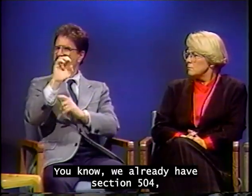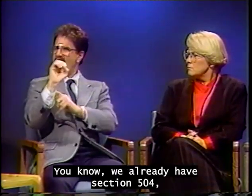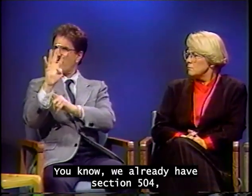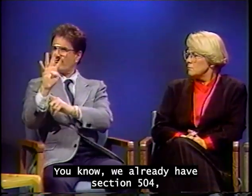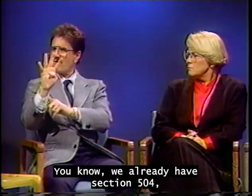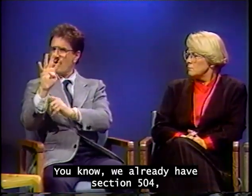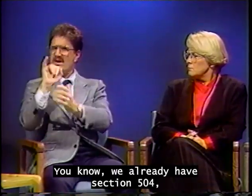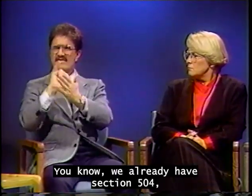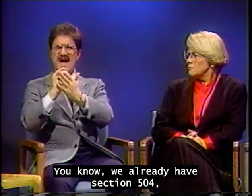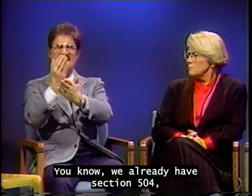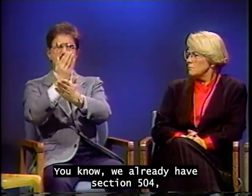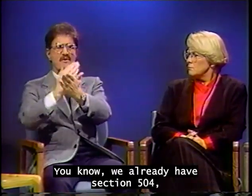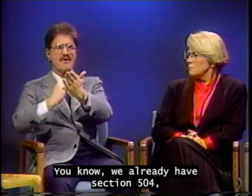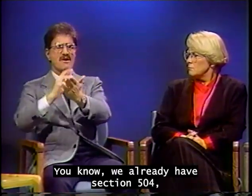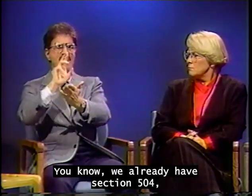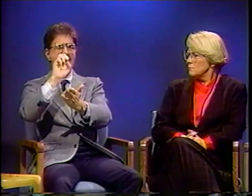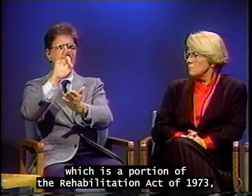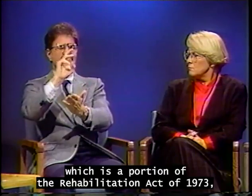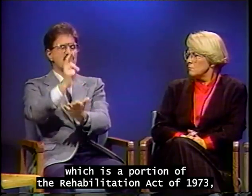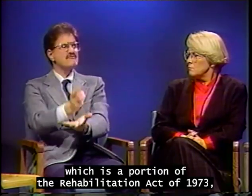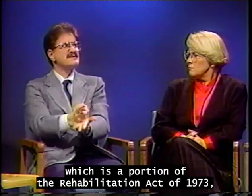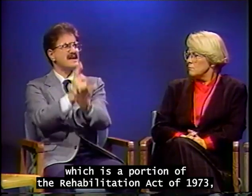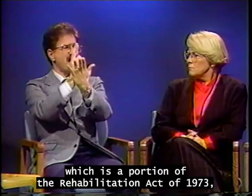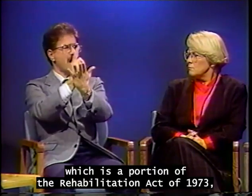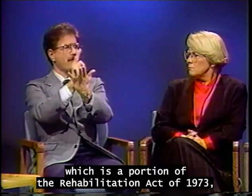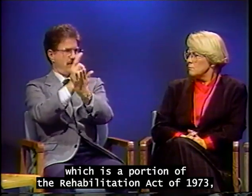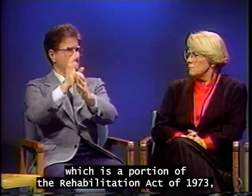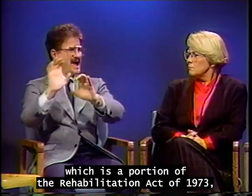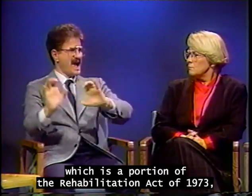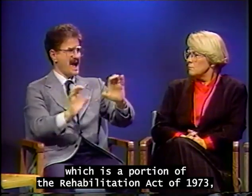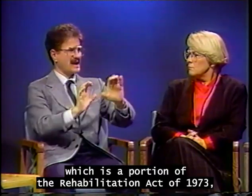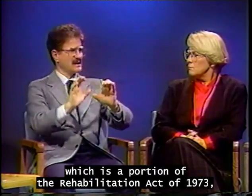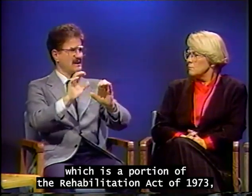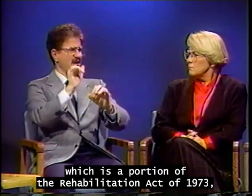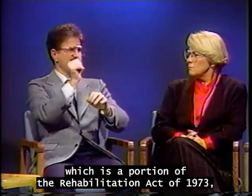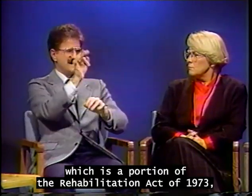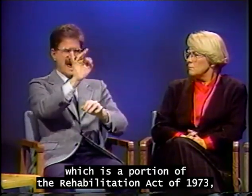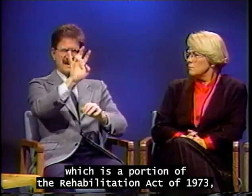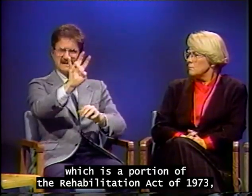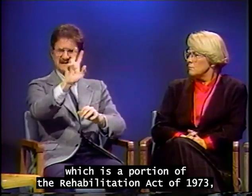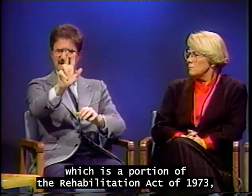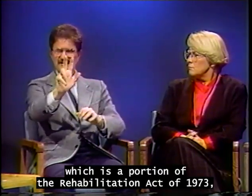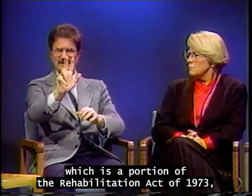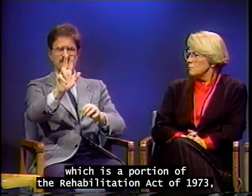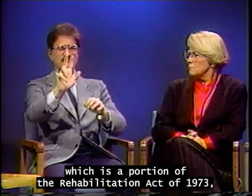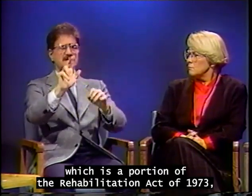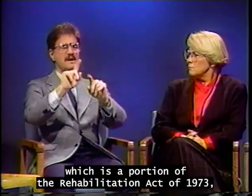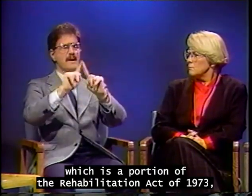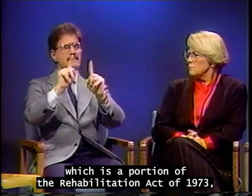already have Section 504, which is a portion of the Rehabilitation Act of